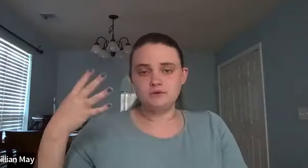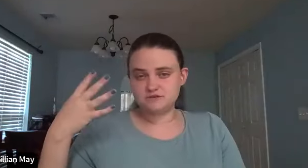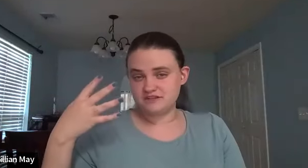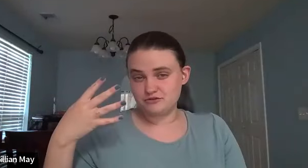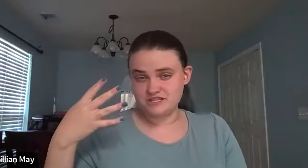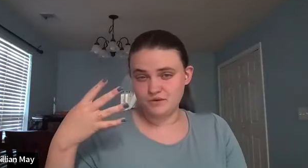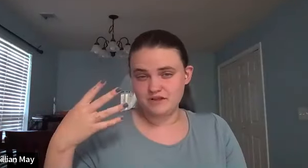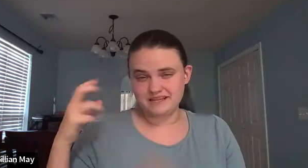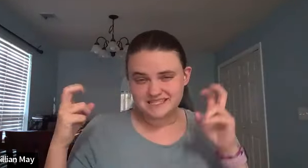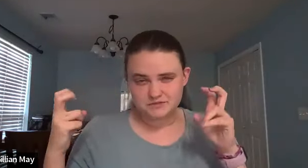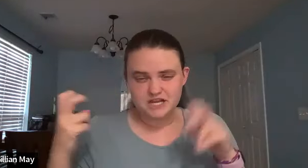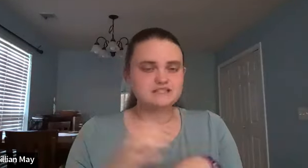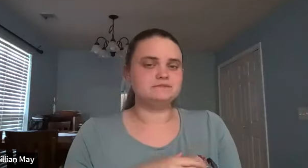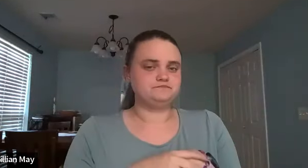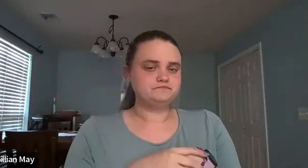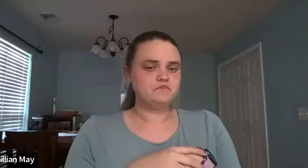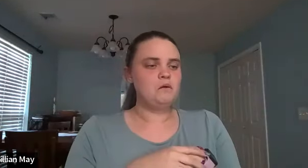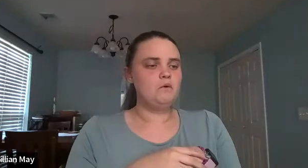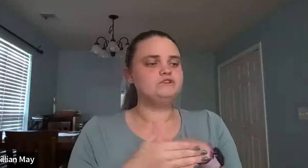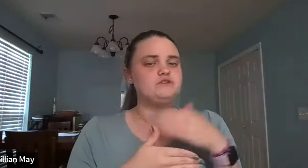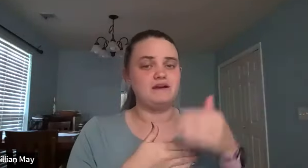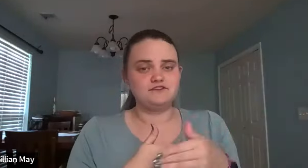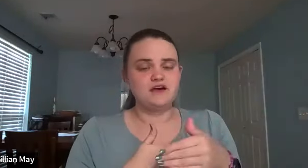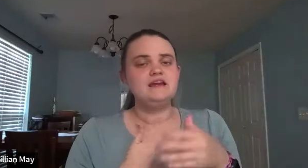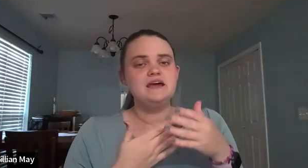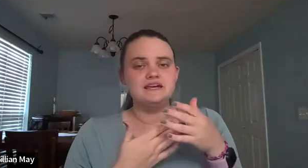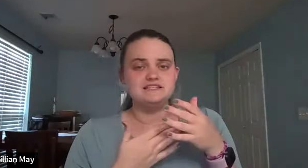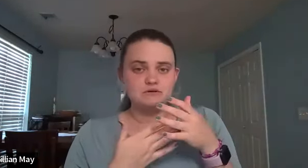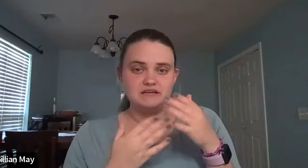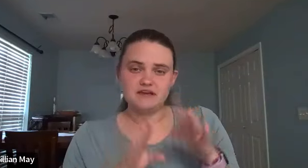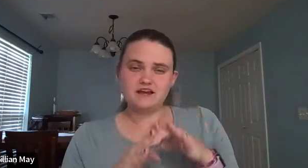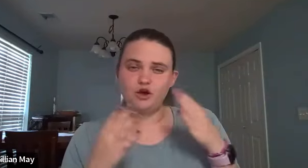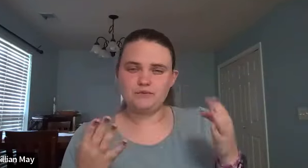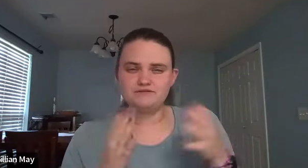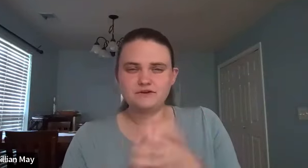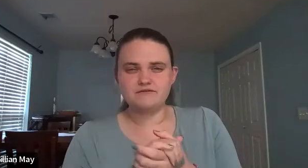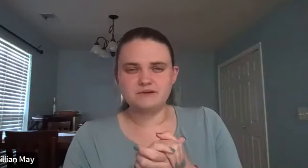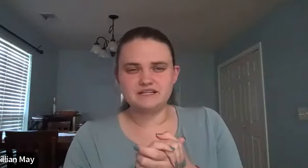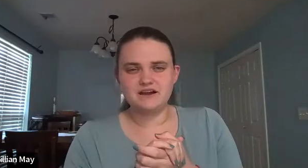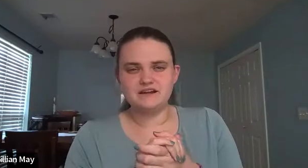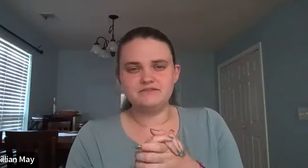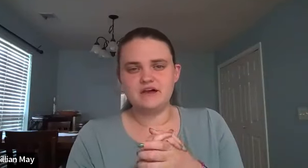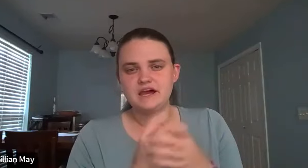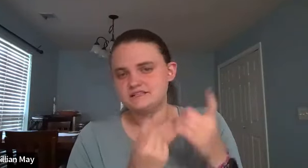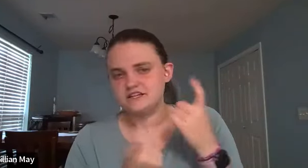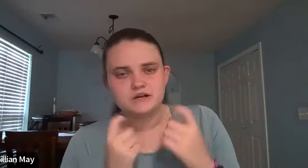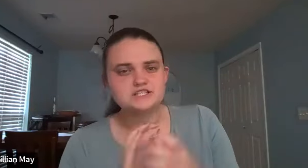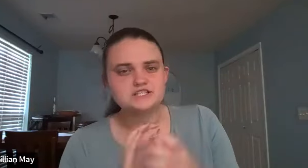once we get through these 4 like subjects, what we'll do after that is I will leave that kind of open for everybody to kind of like ask any questions